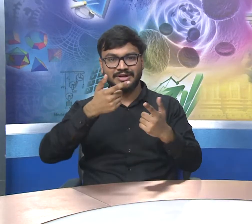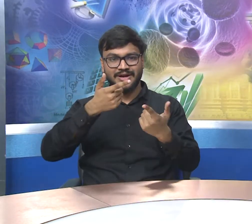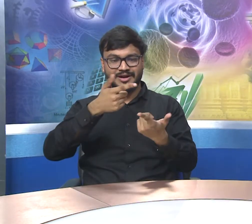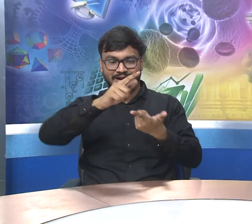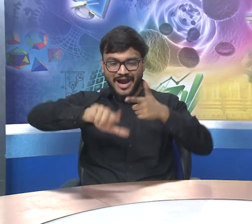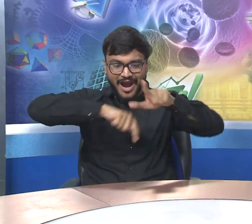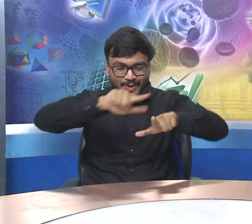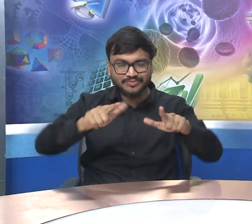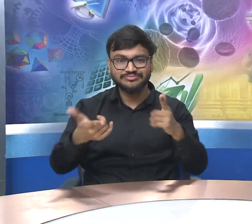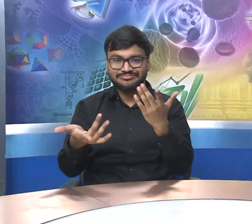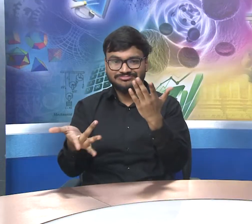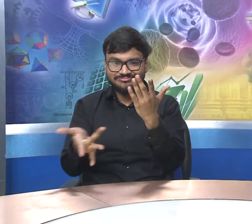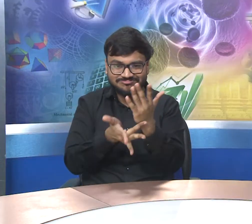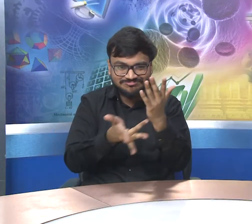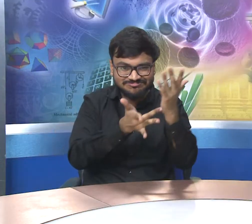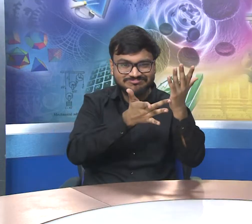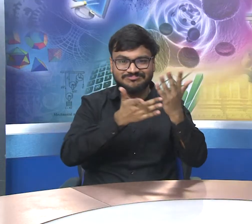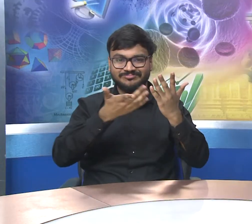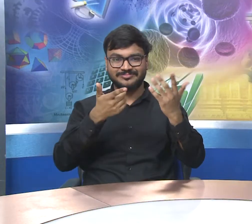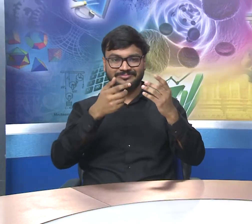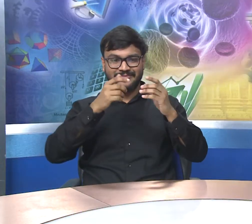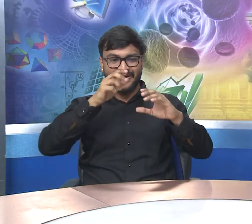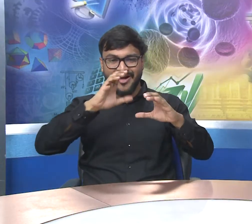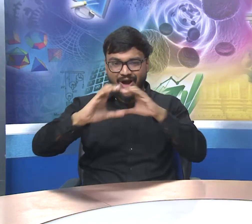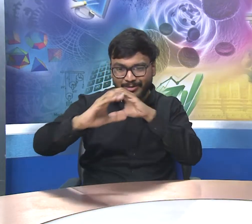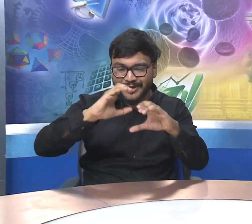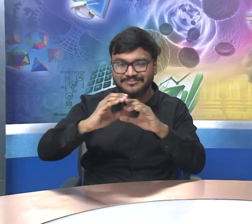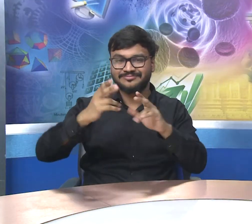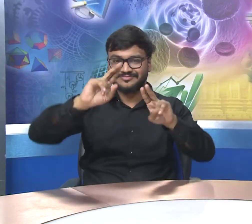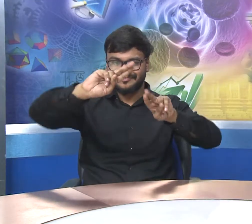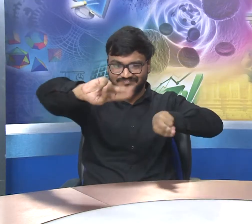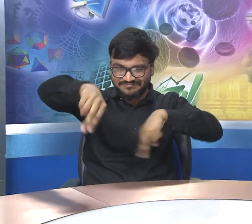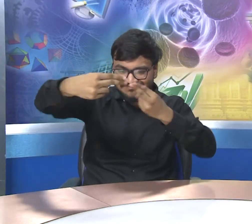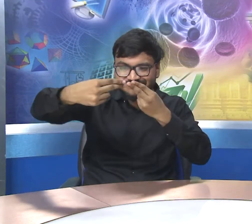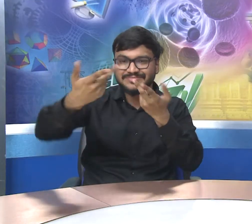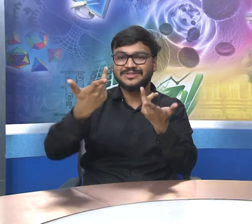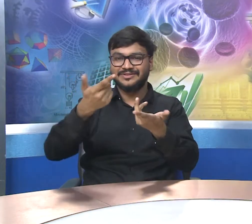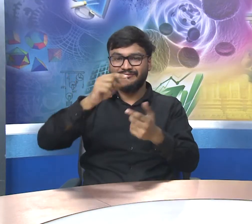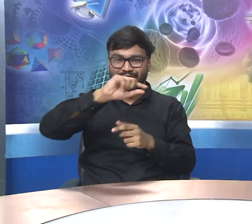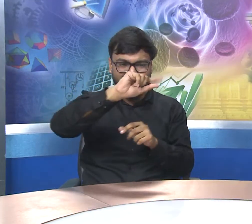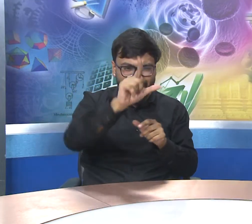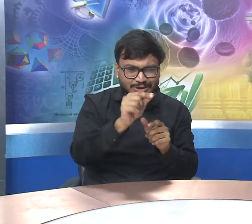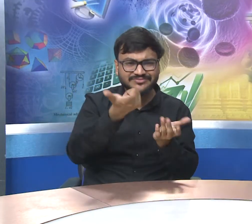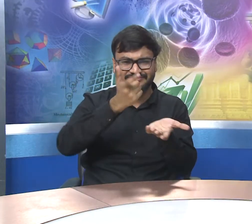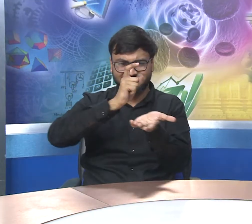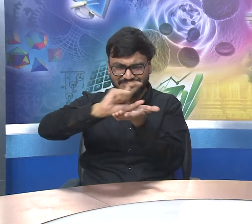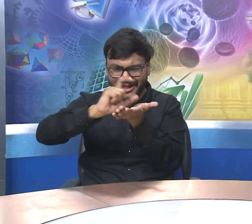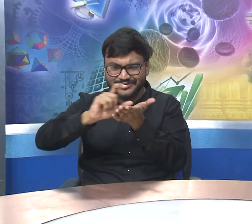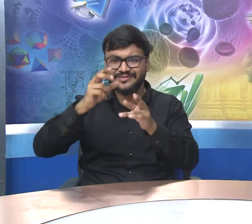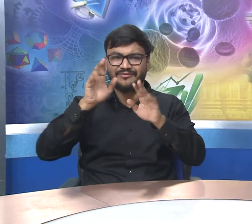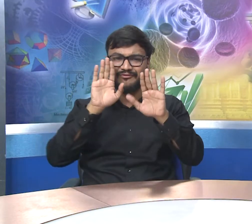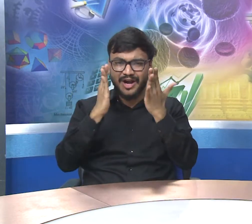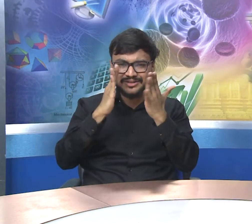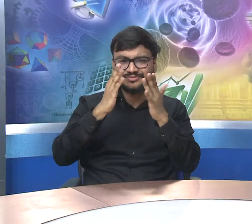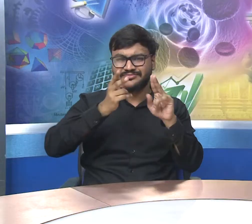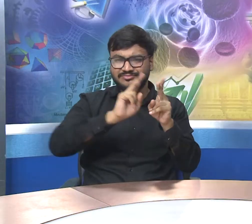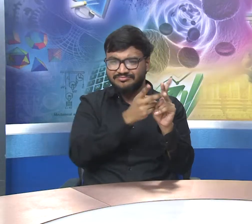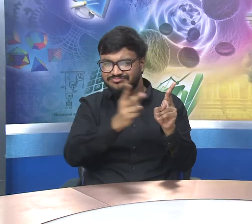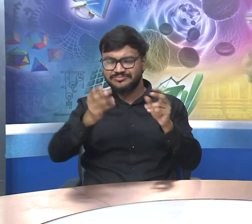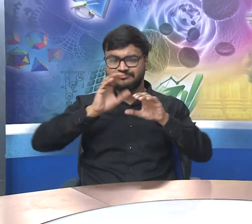technology has also enabled the deaf to communicate with one another via video call.